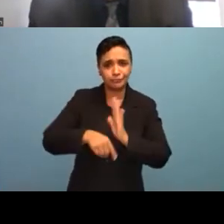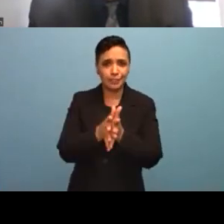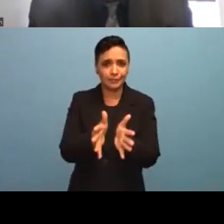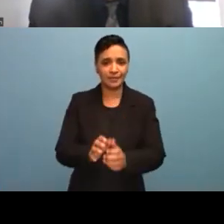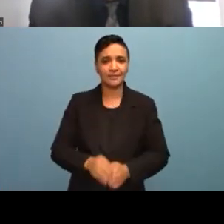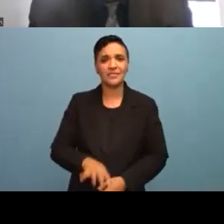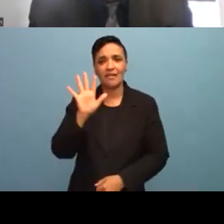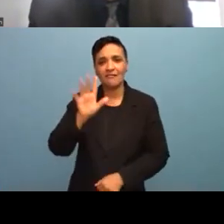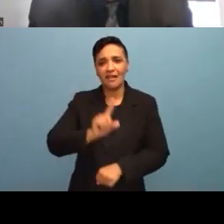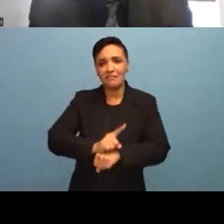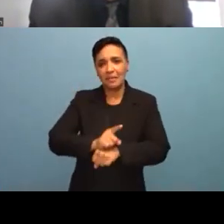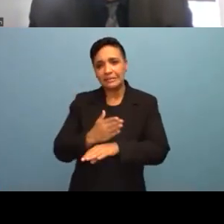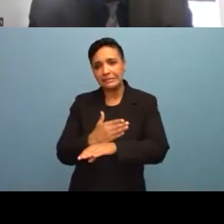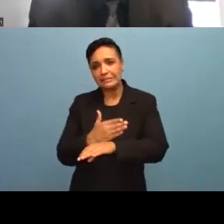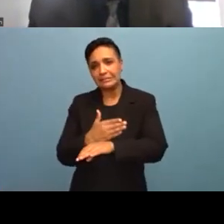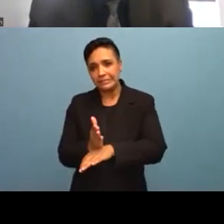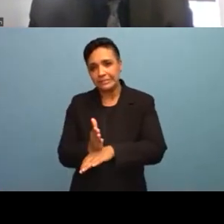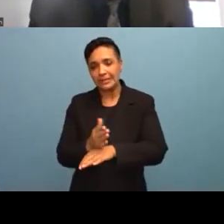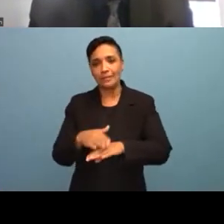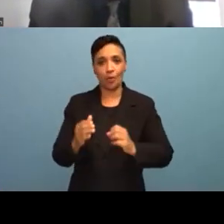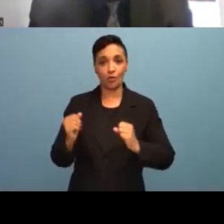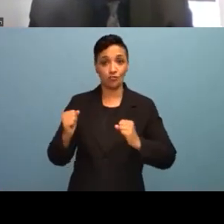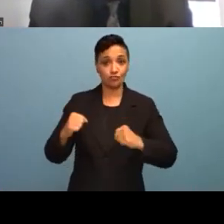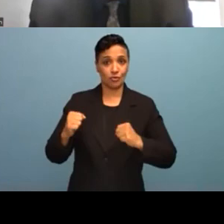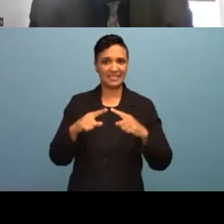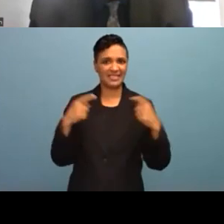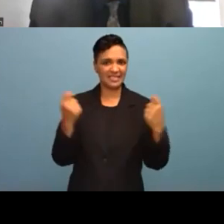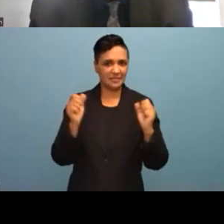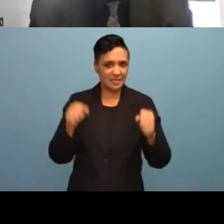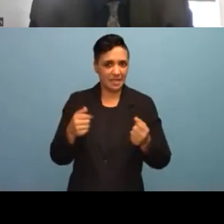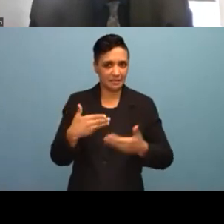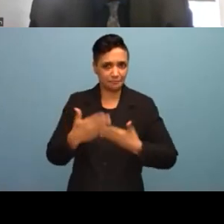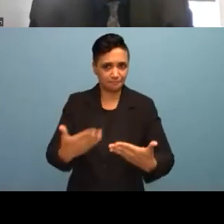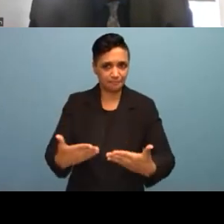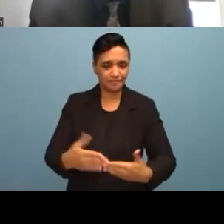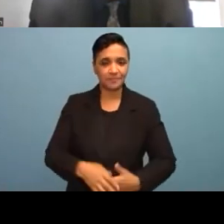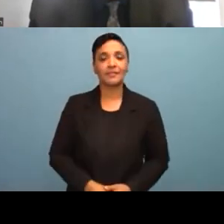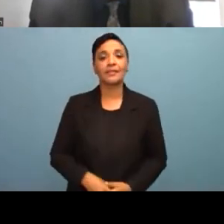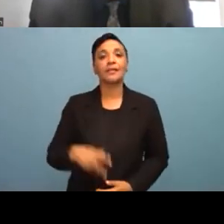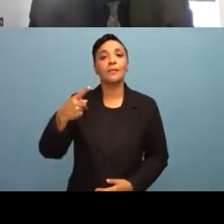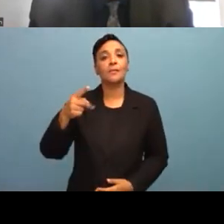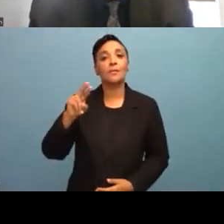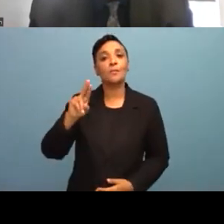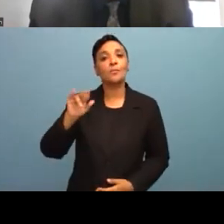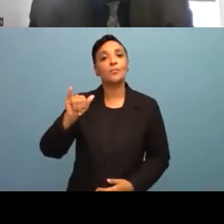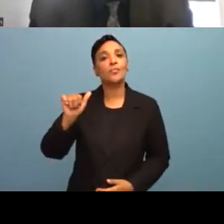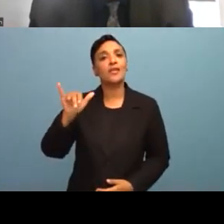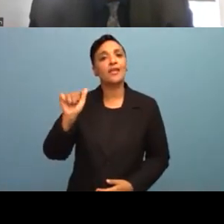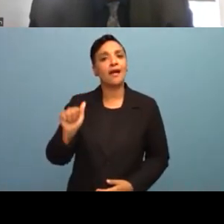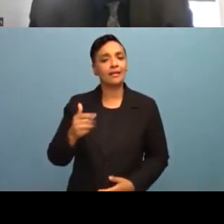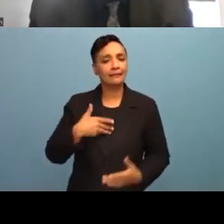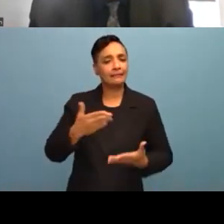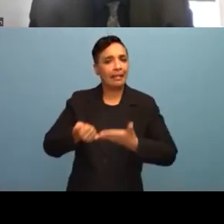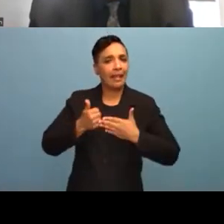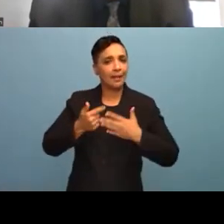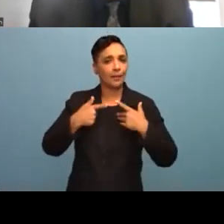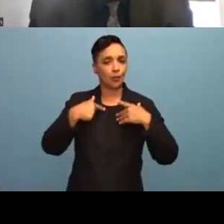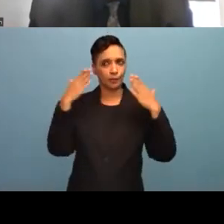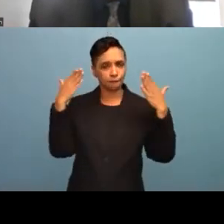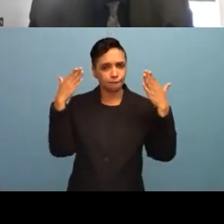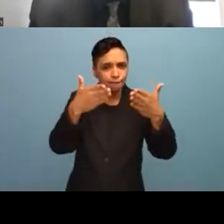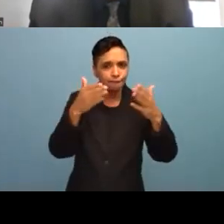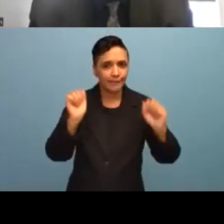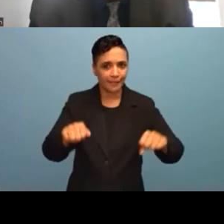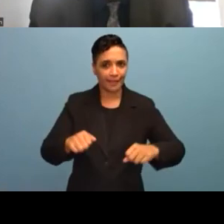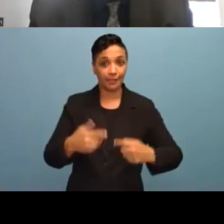over our allocated time with the permission of the team here. Priya, help focus our minds, because setting this conversation